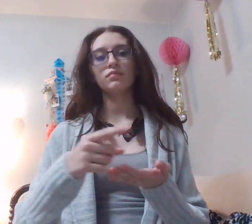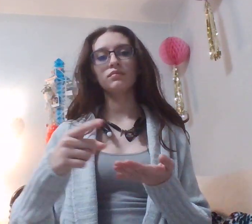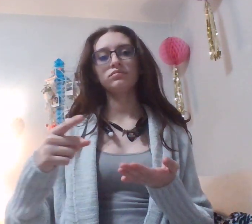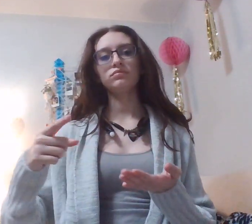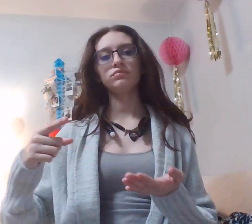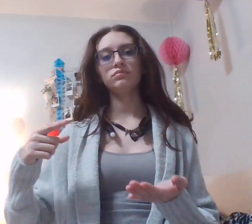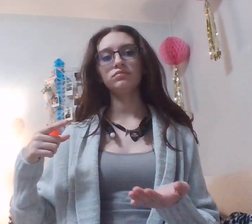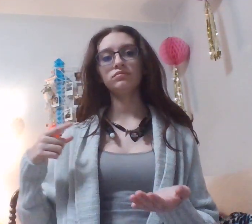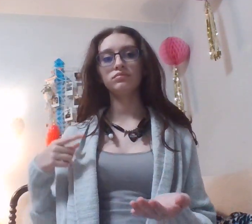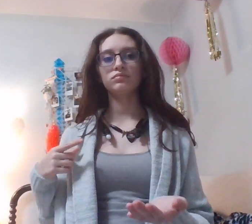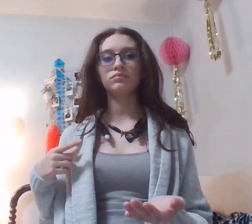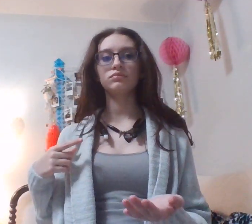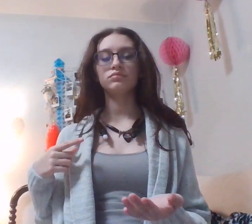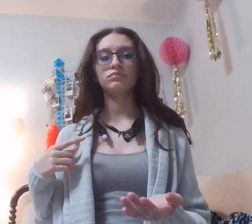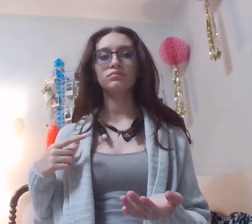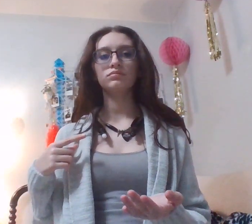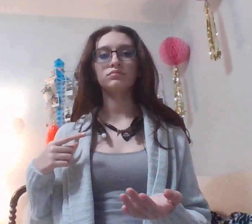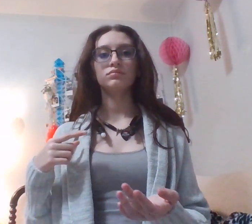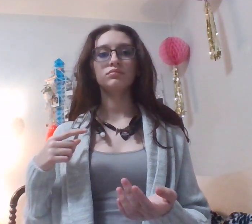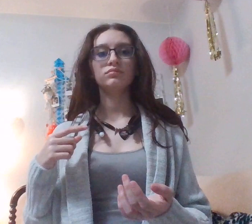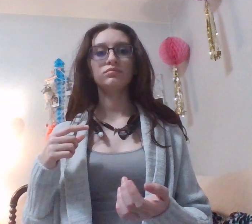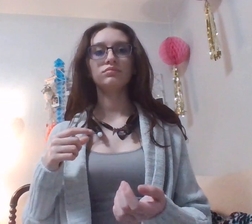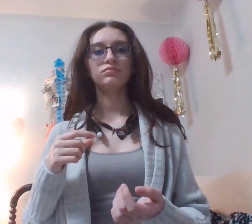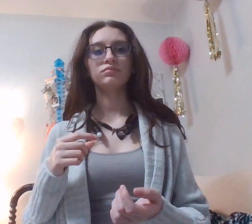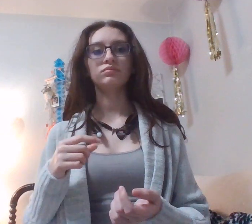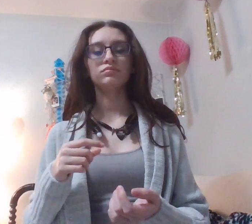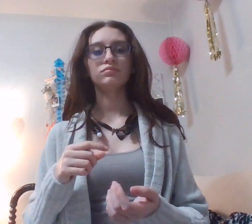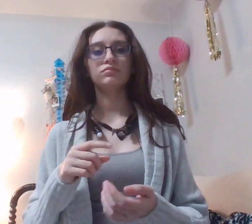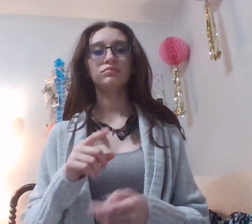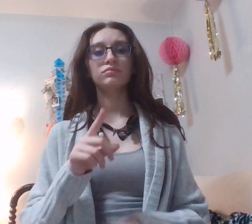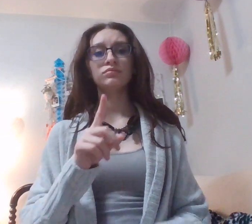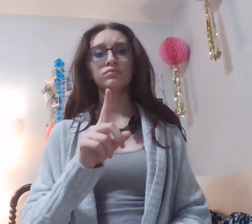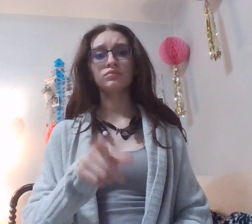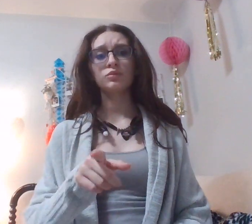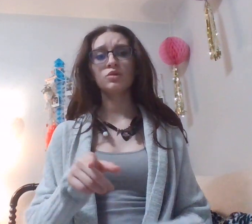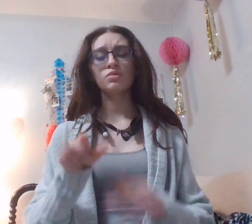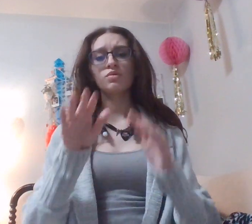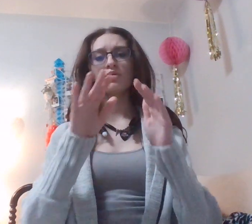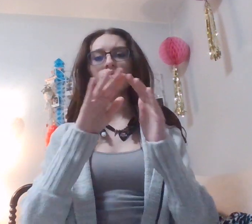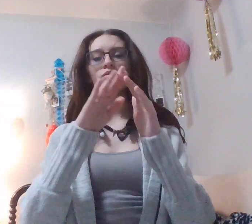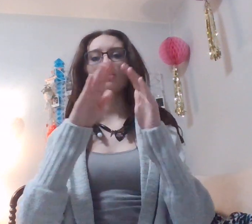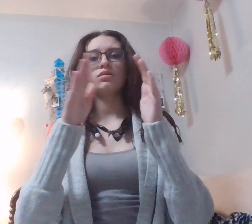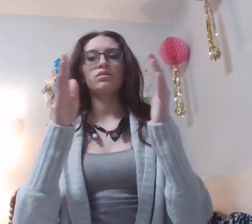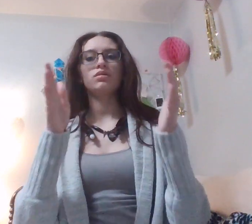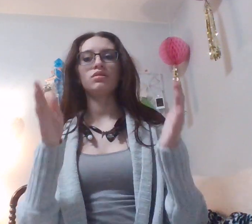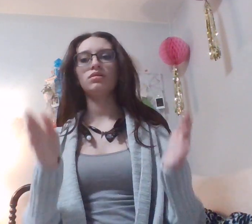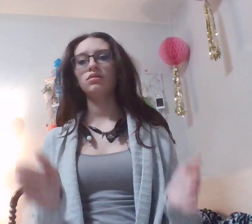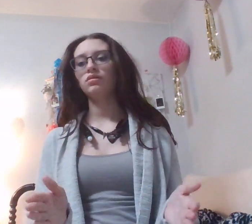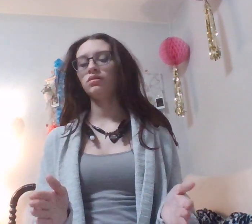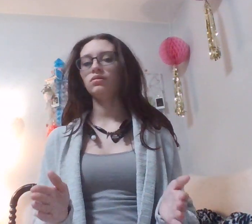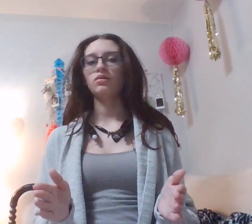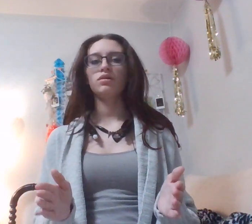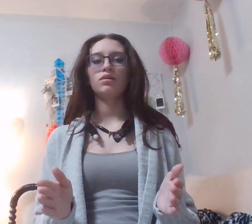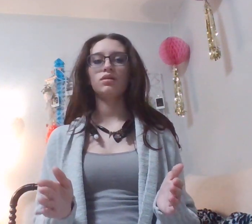7 lonely days and a dozen pounds ago, I reached out one night and you were